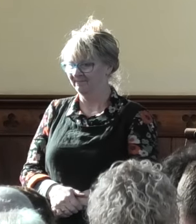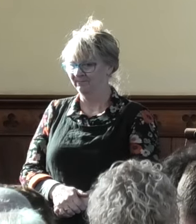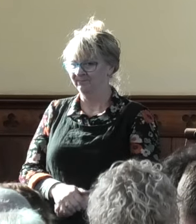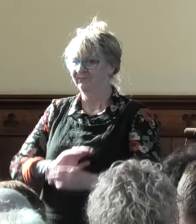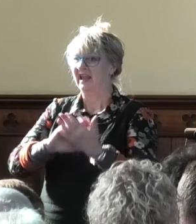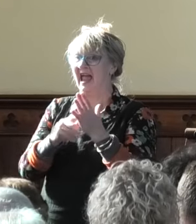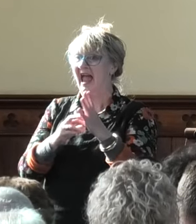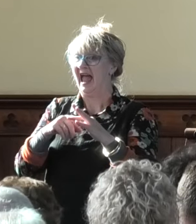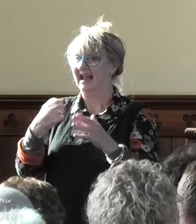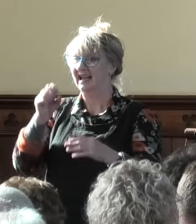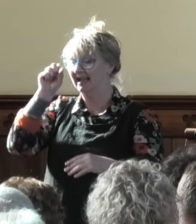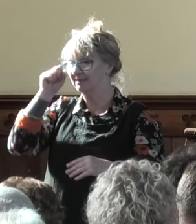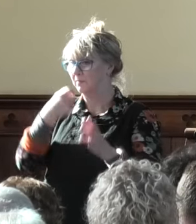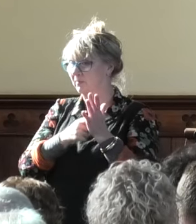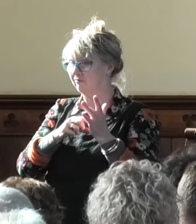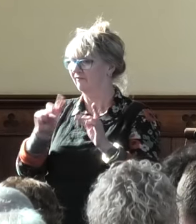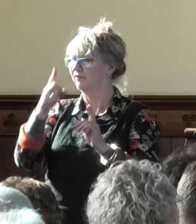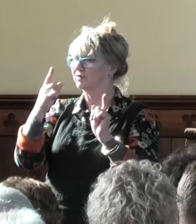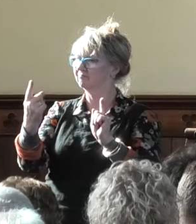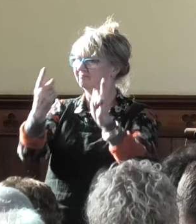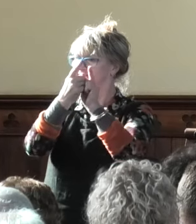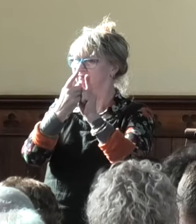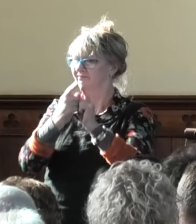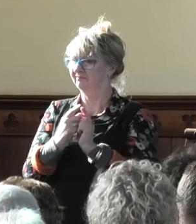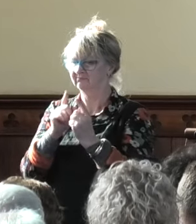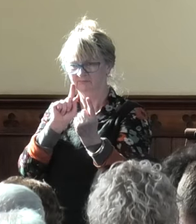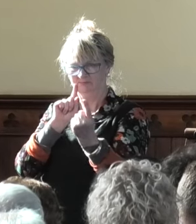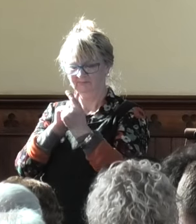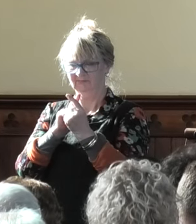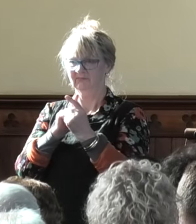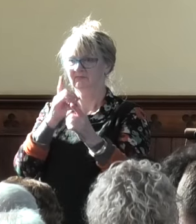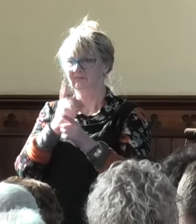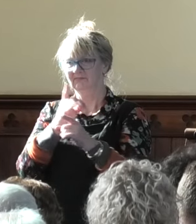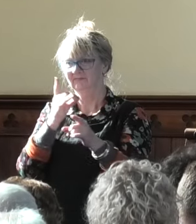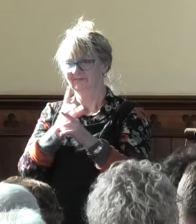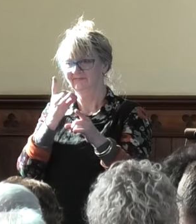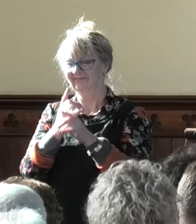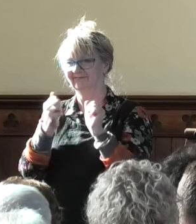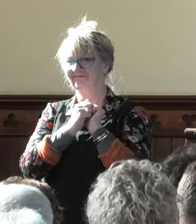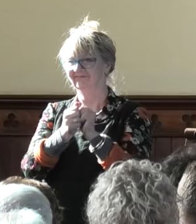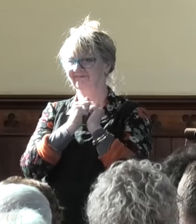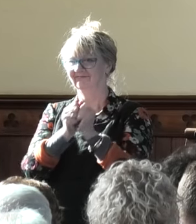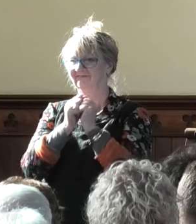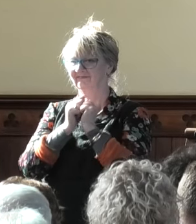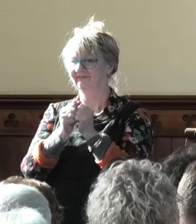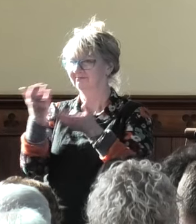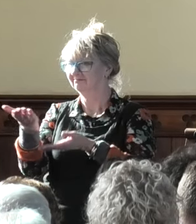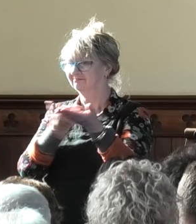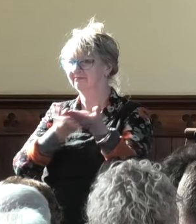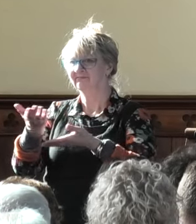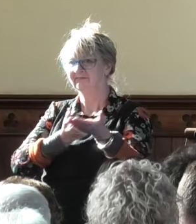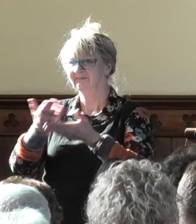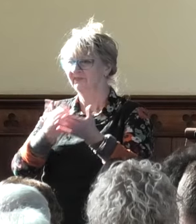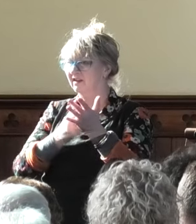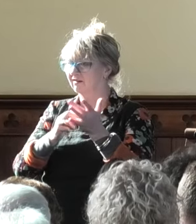Hank has a memory of when he and Rin first met. They seemed to find so much to talk about together. In their conversation, Rin